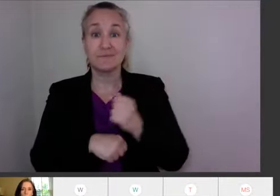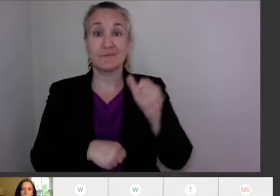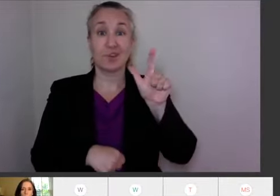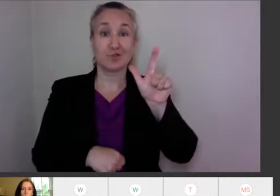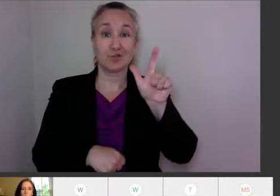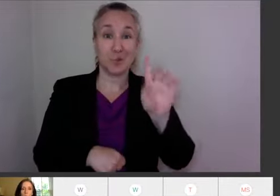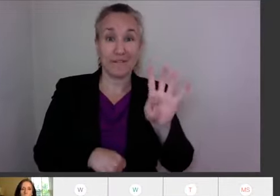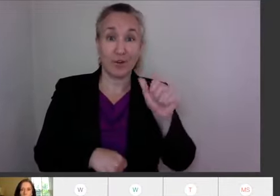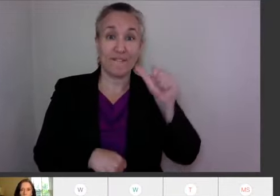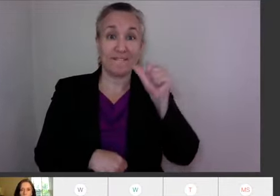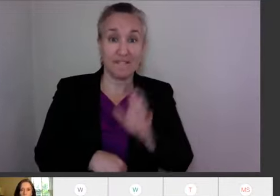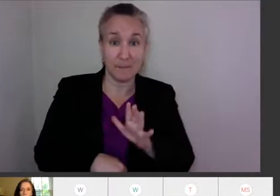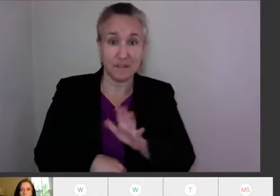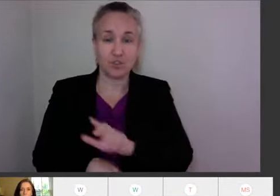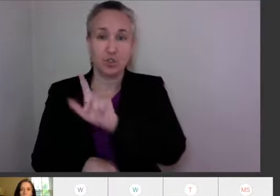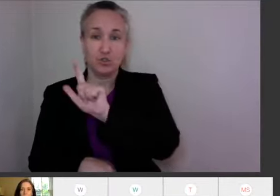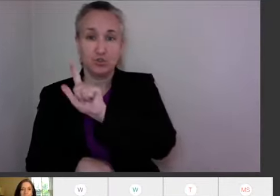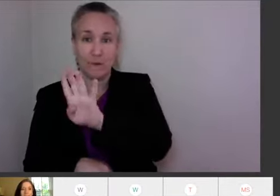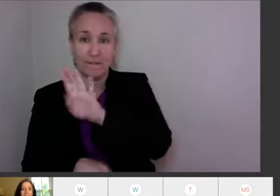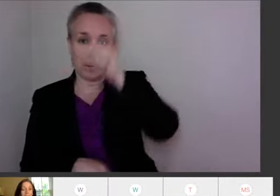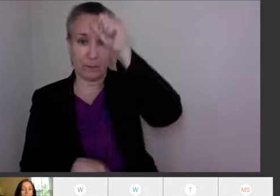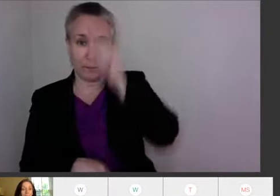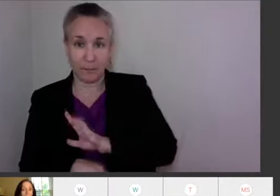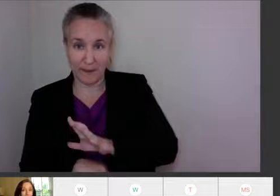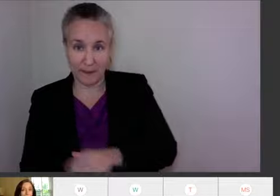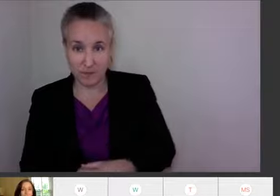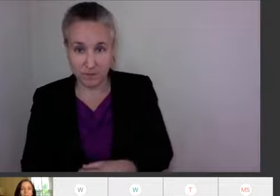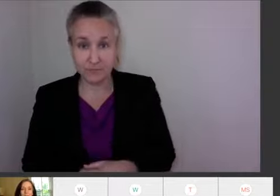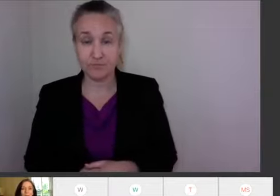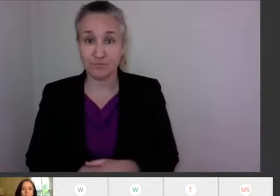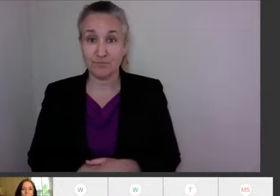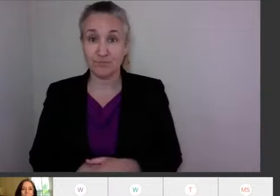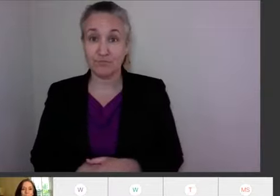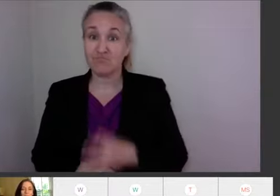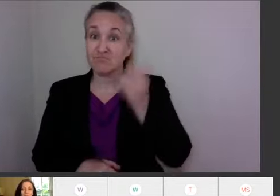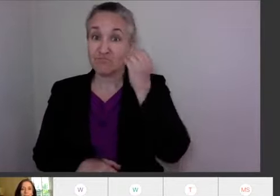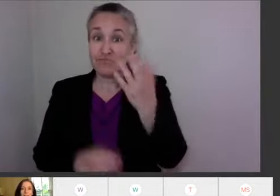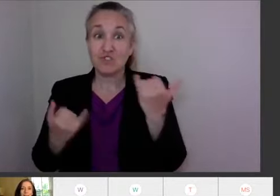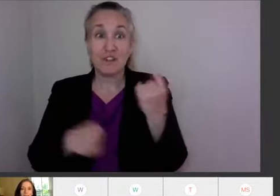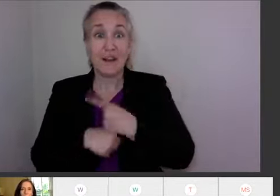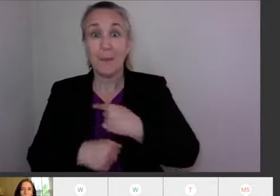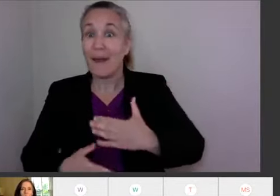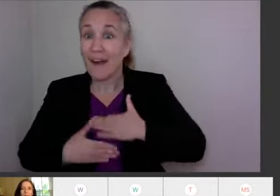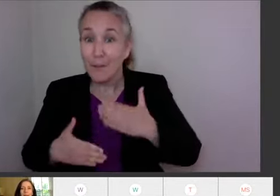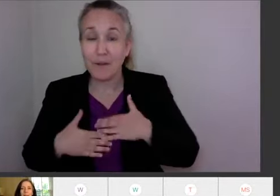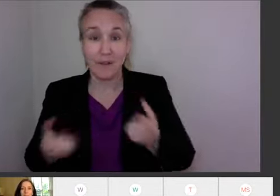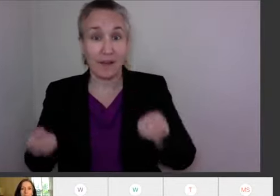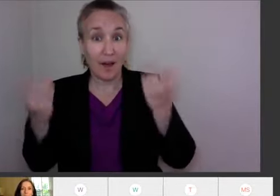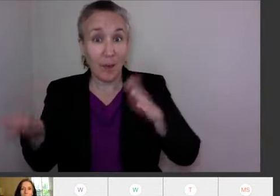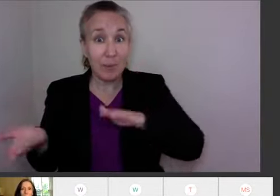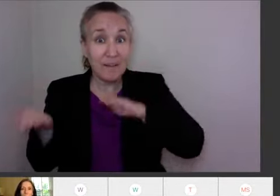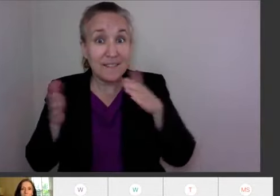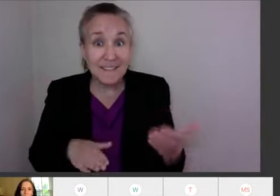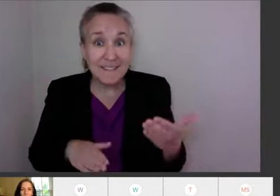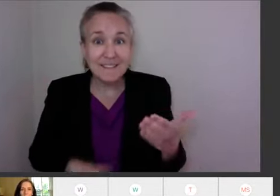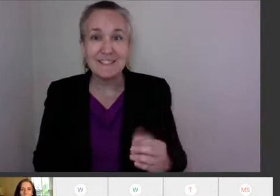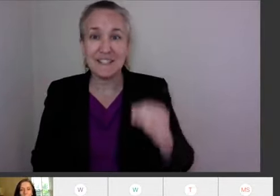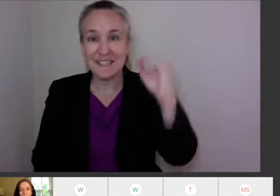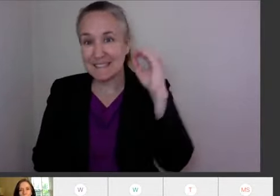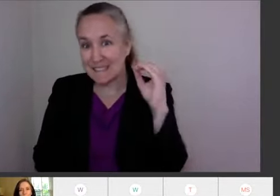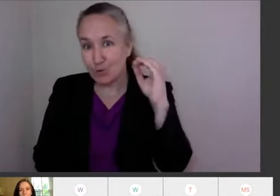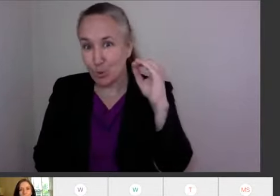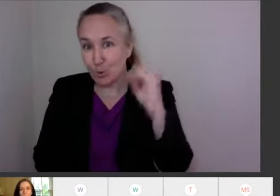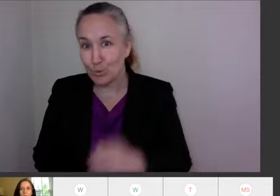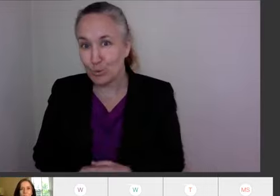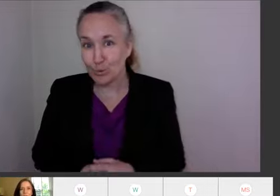and 24 males. Today I'm happy to confirm that we have had zero more Montgomery